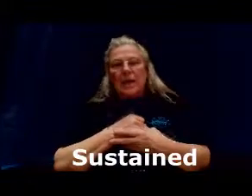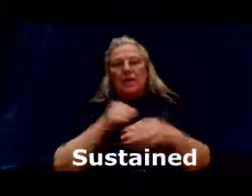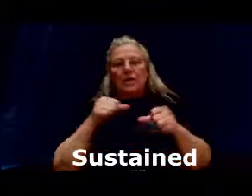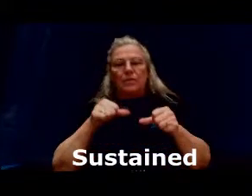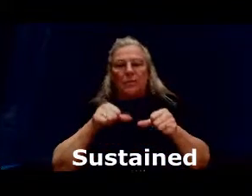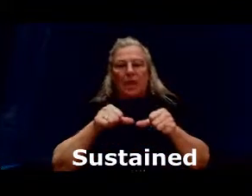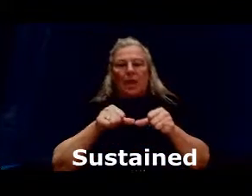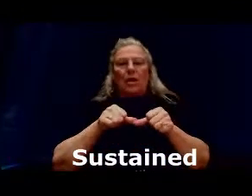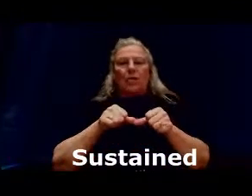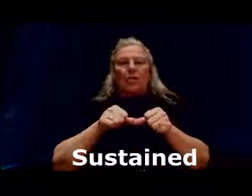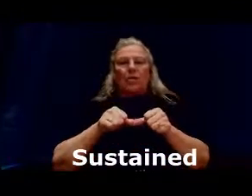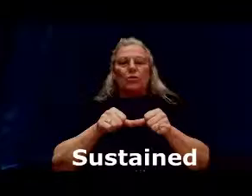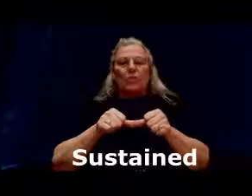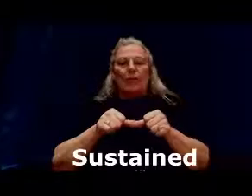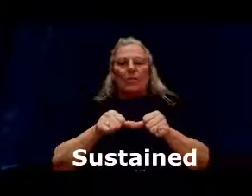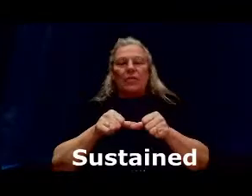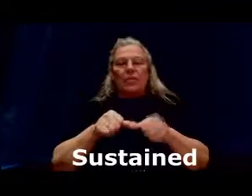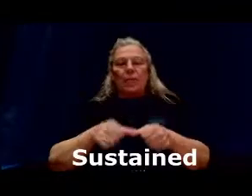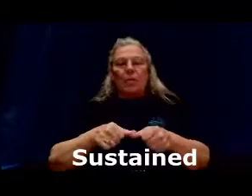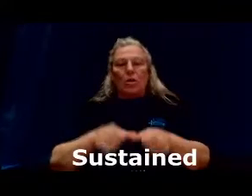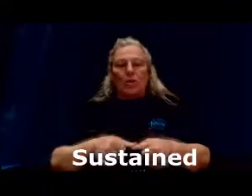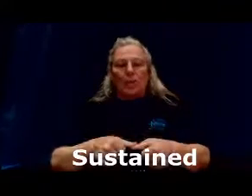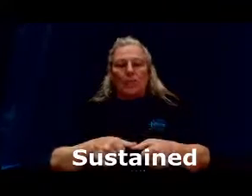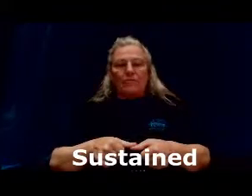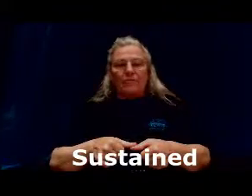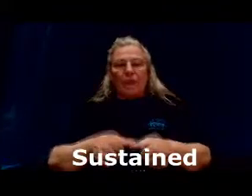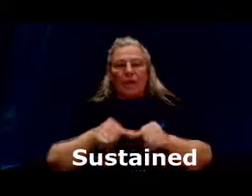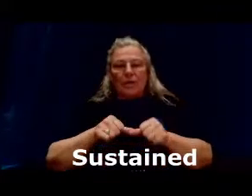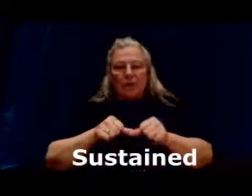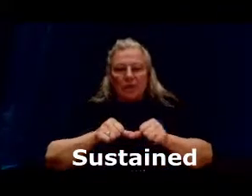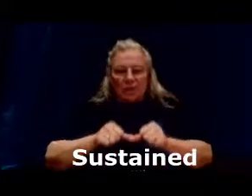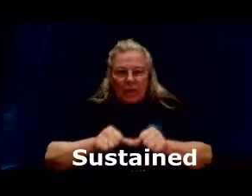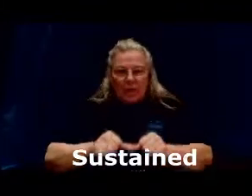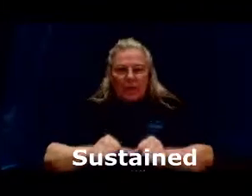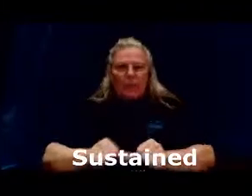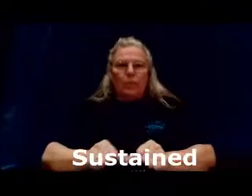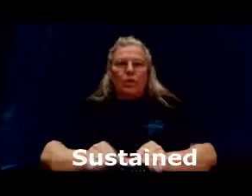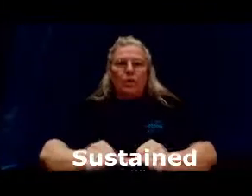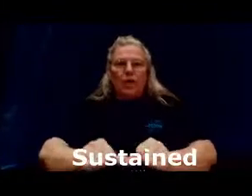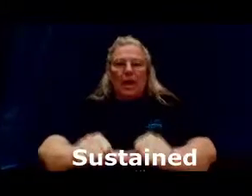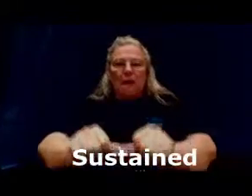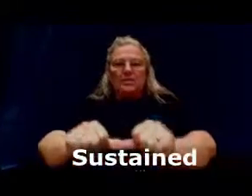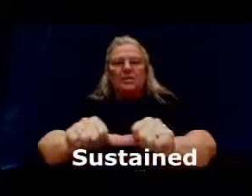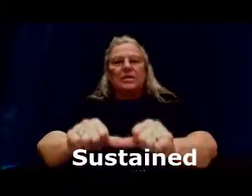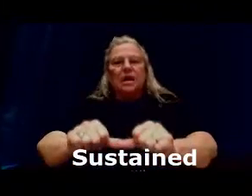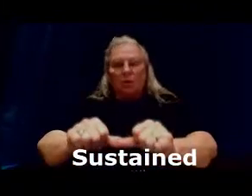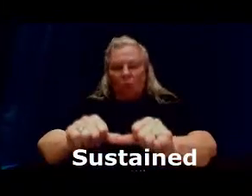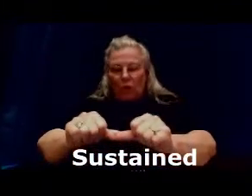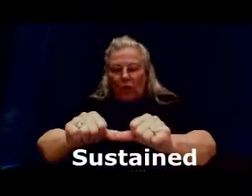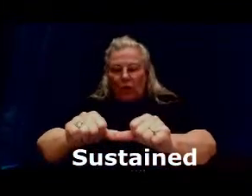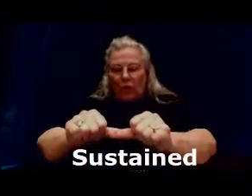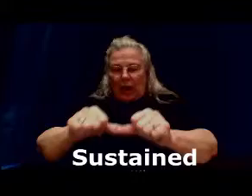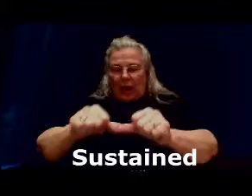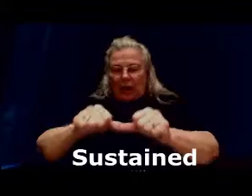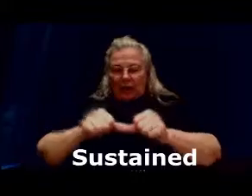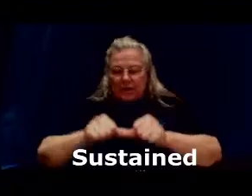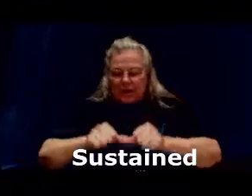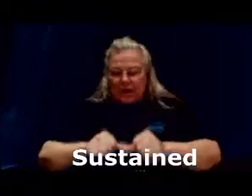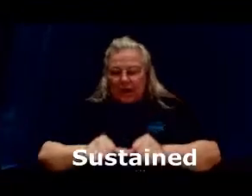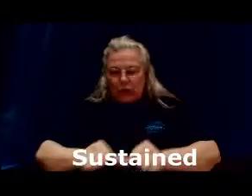Sustained, your dominant thumb on top of your non-dominant thumb and push it out. Sustained or